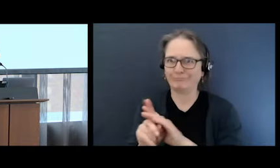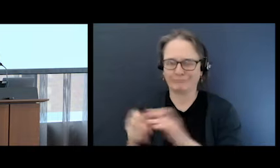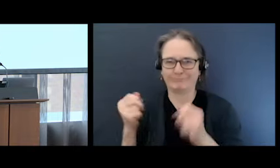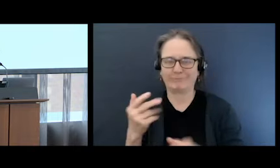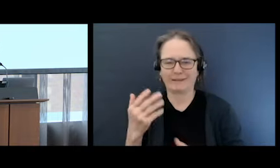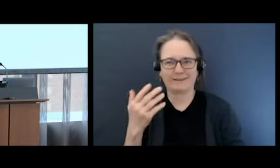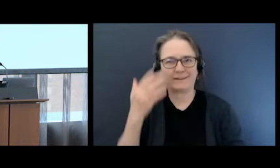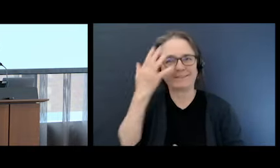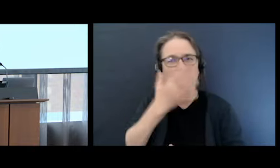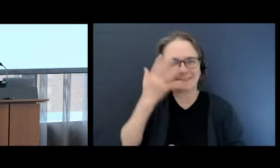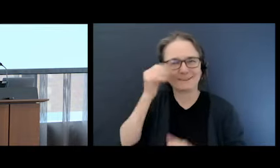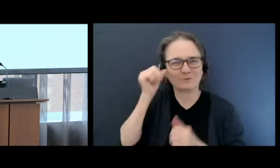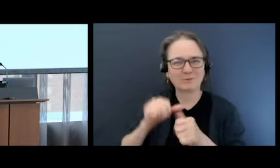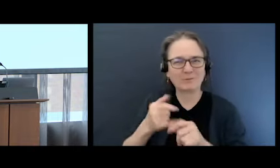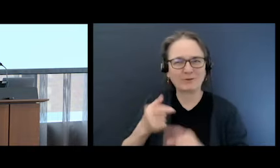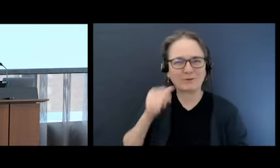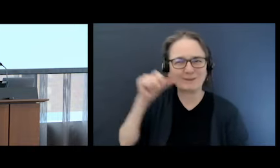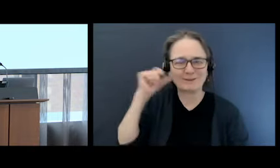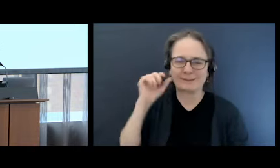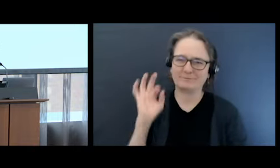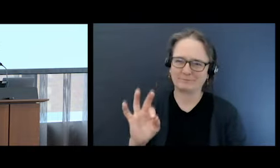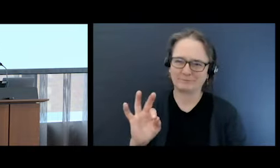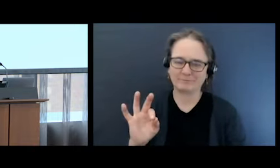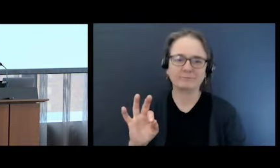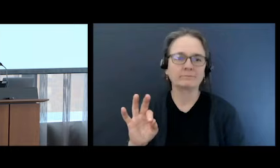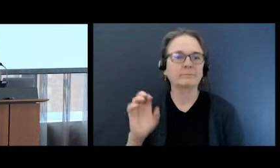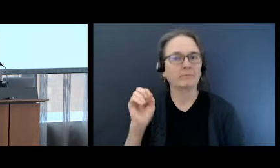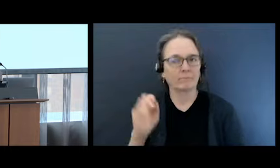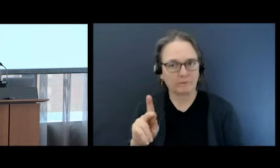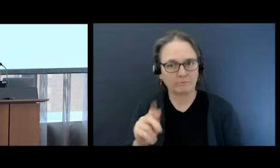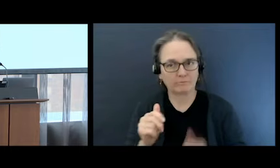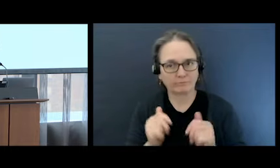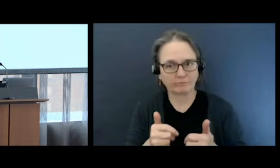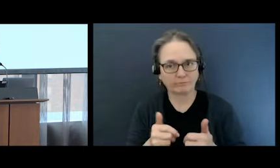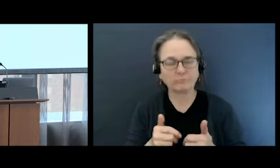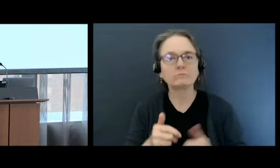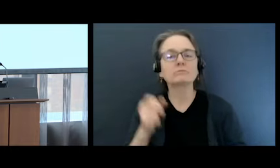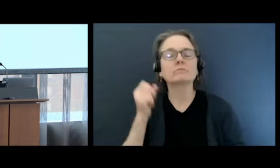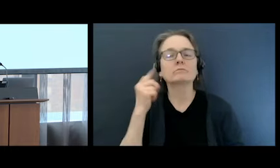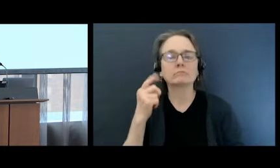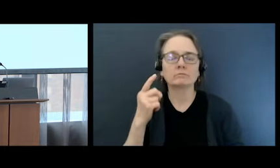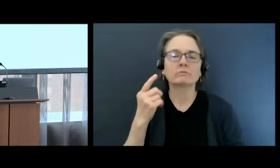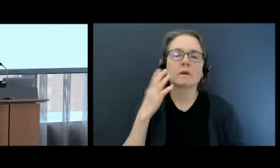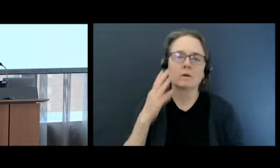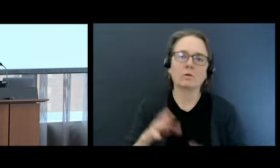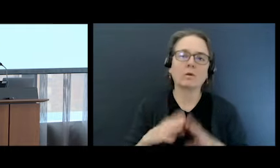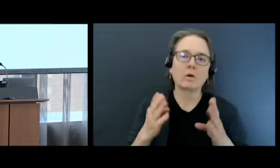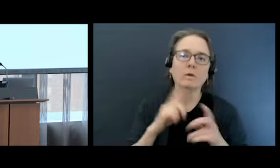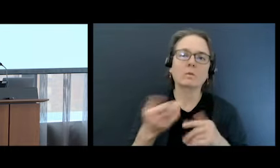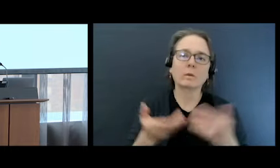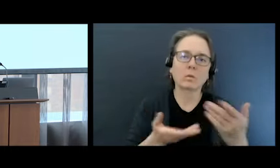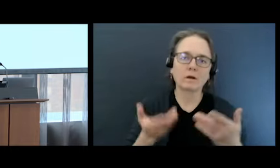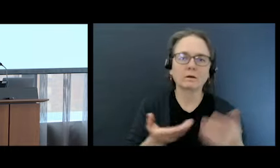Aside from welcoming you for the next 15 to 20 minutes, we are going to have a lot of sort of joint